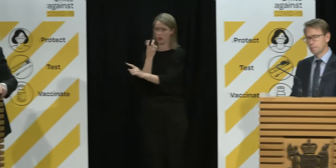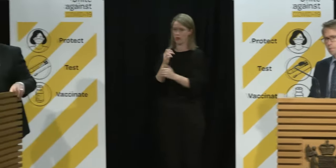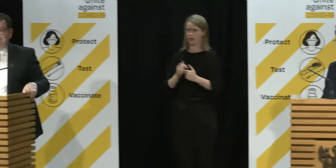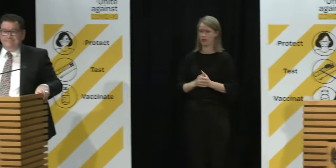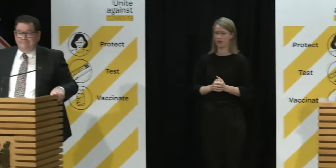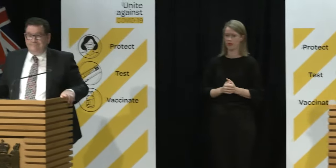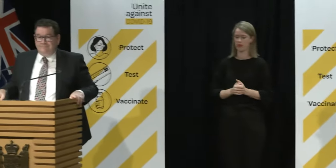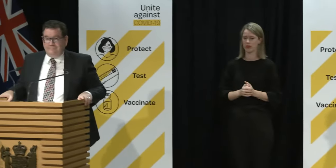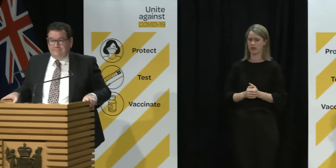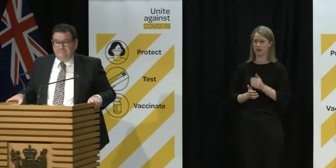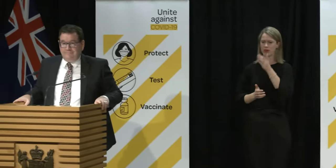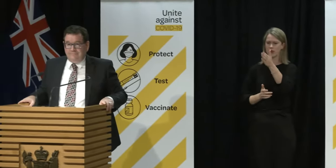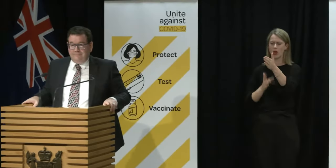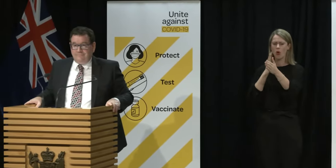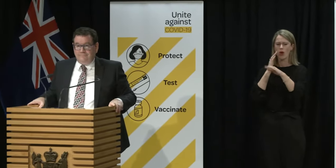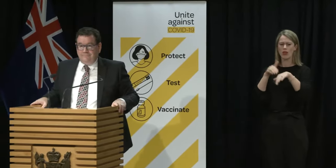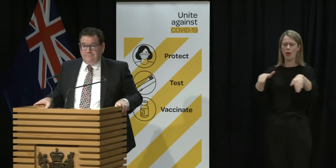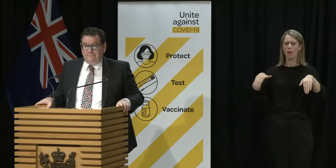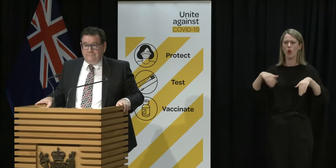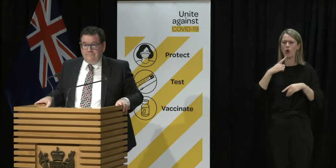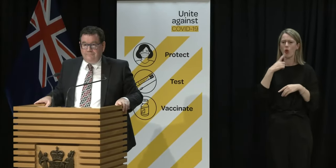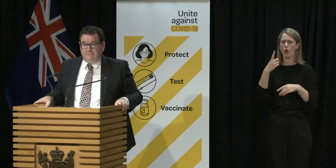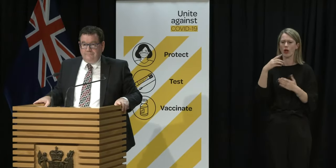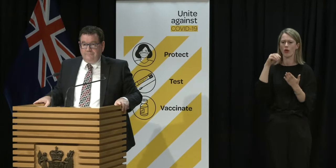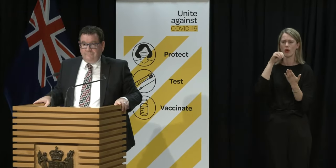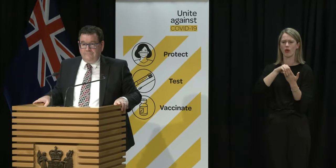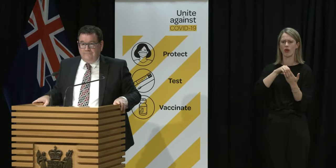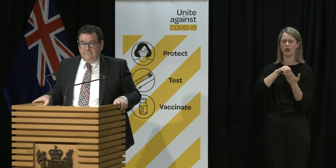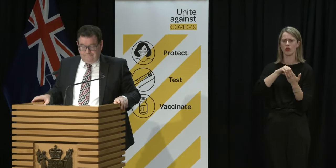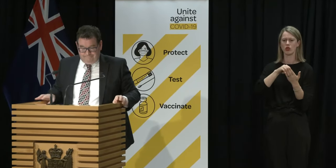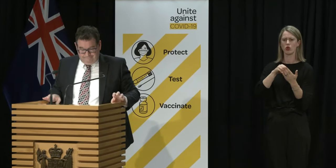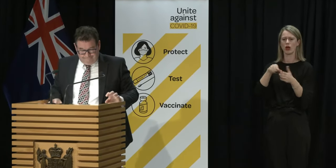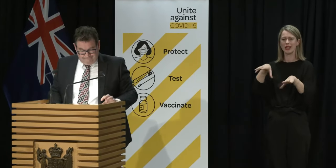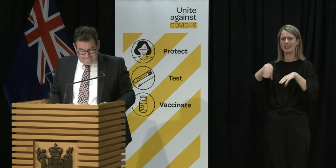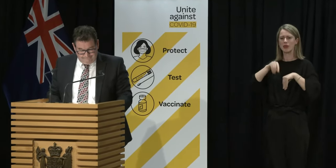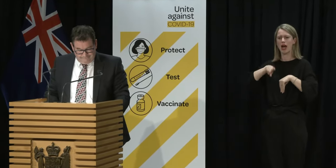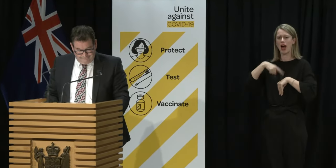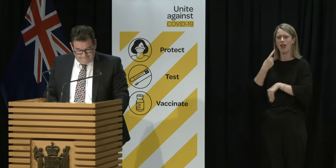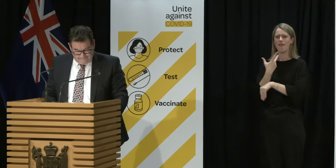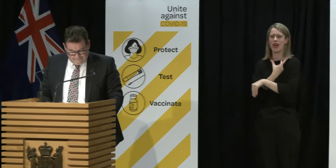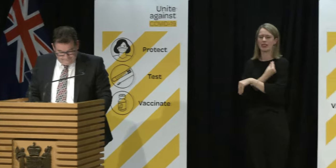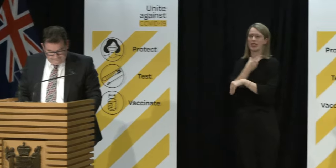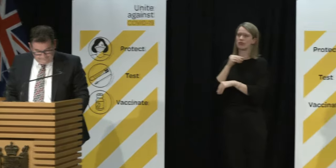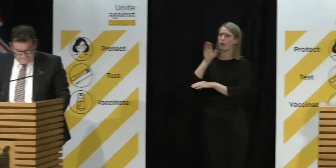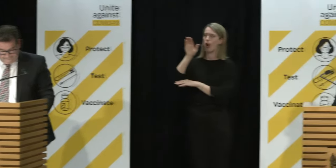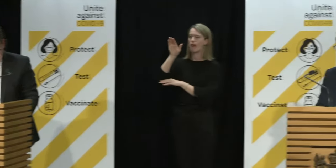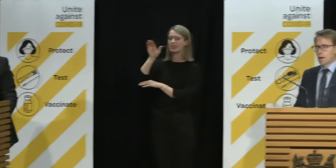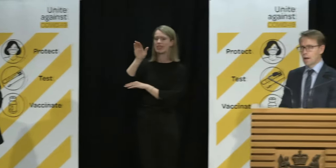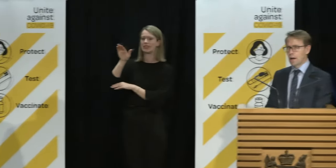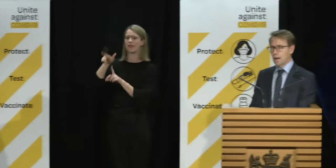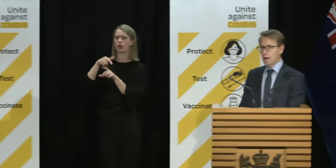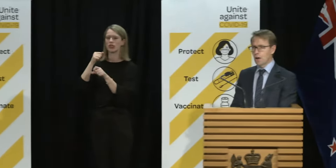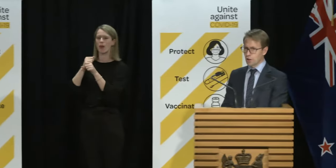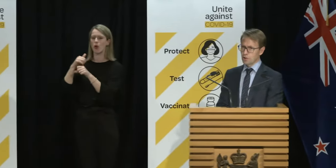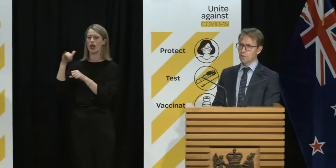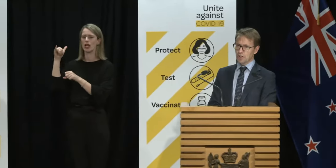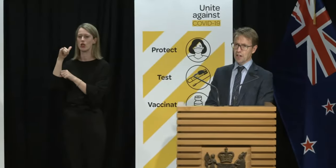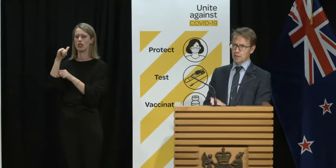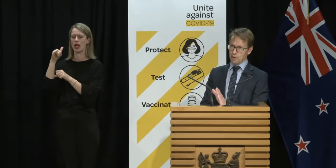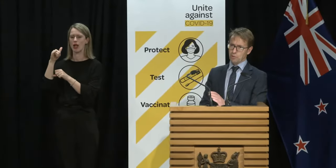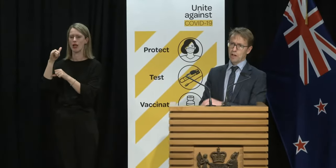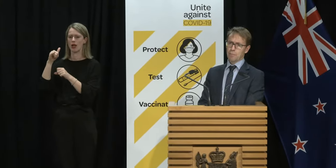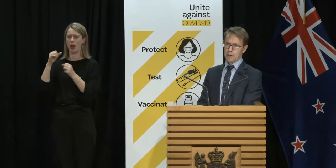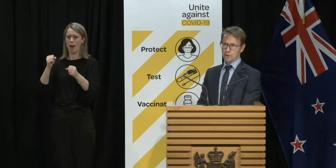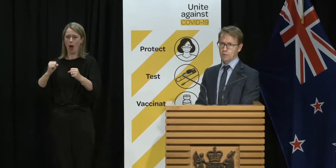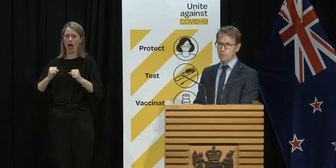Dr Bloomfield, when will the border order be updated to recognise other vaccines for border workers such as Air New Zealand pilots? I don't know